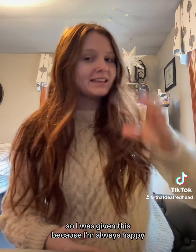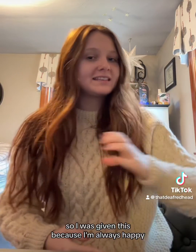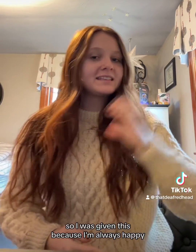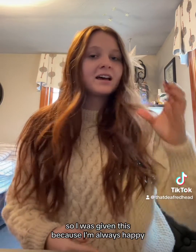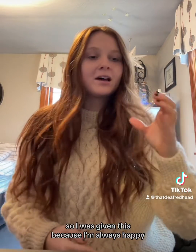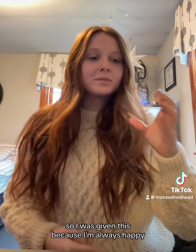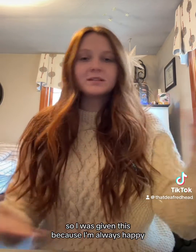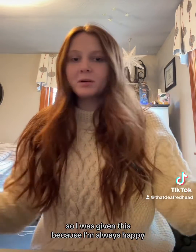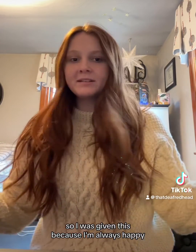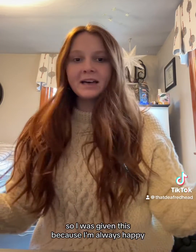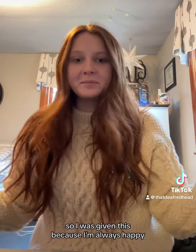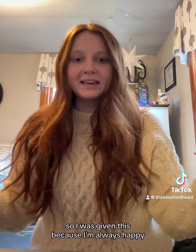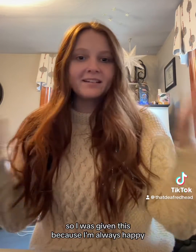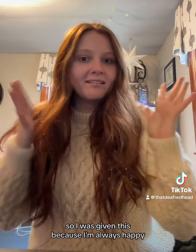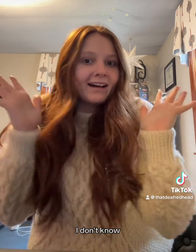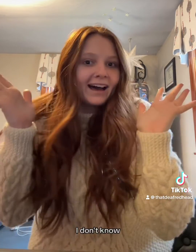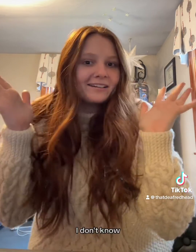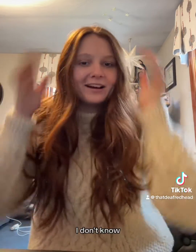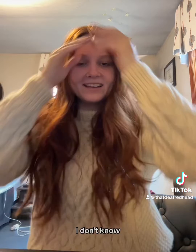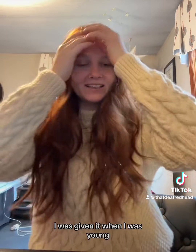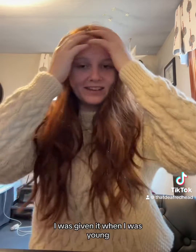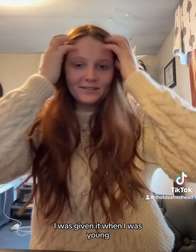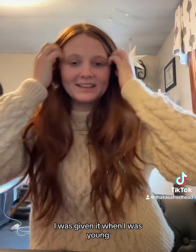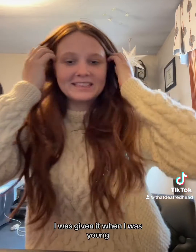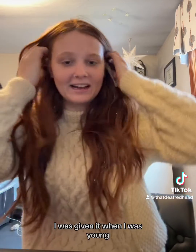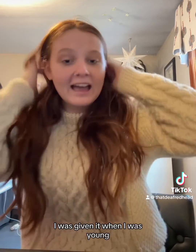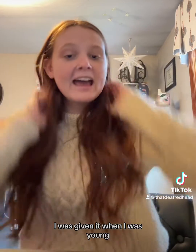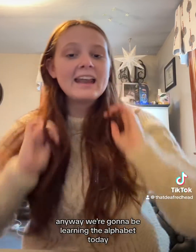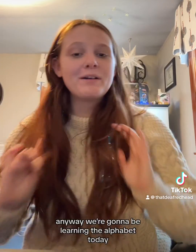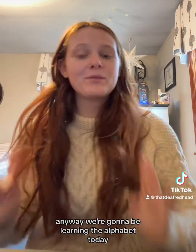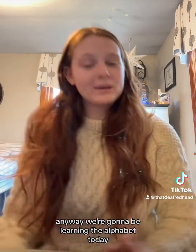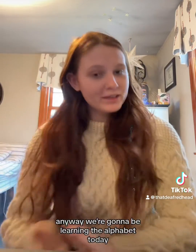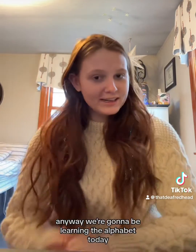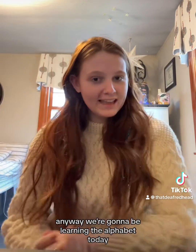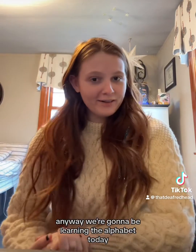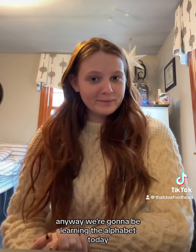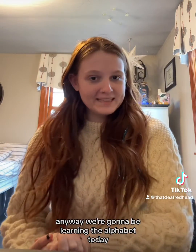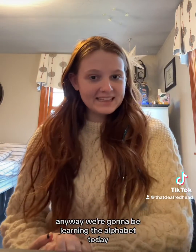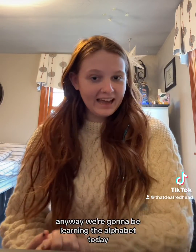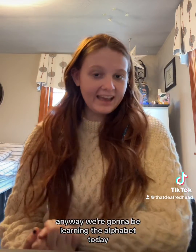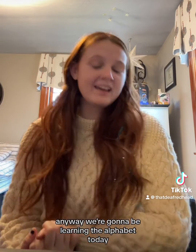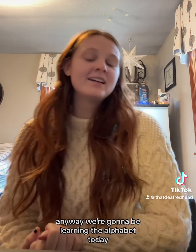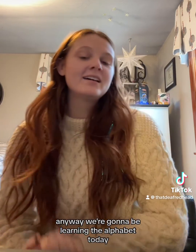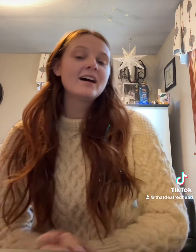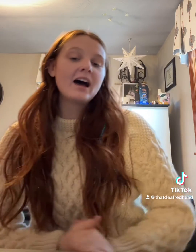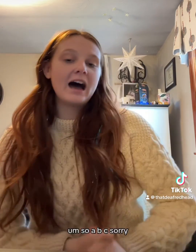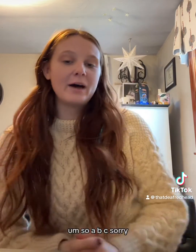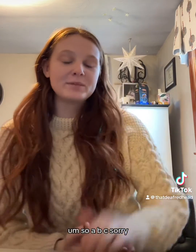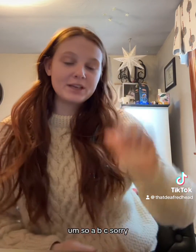this because I'm always happy. I don't know, I was given it when I was young. Anyway, we're going to be learning the alphabet today. So